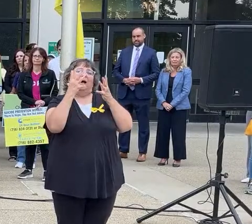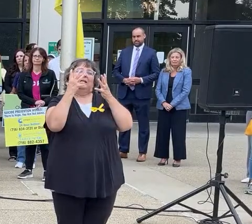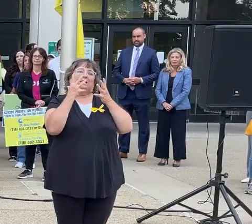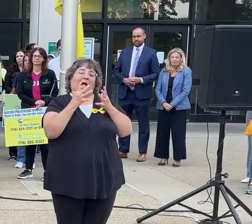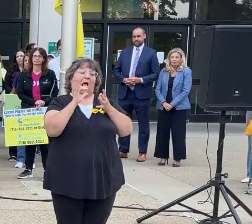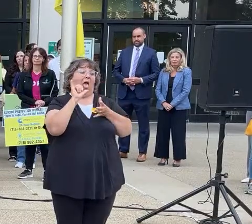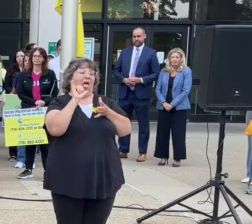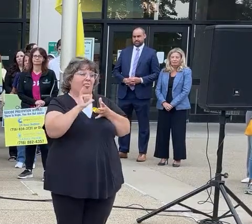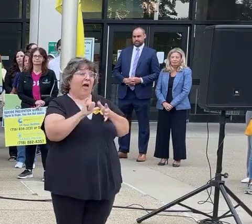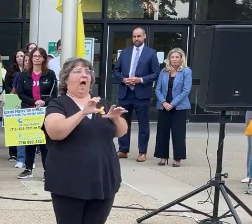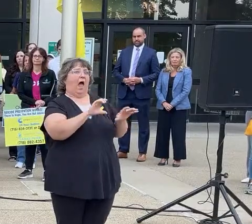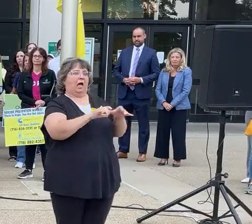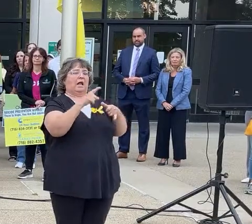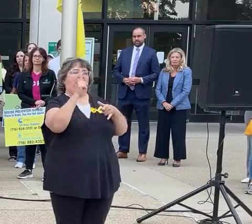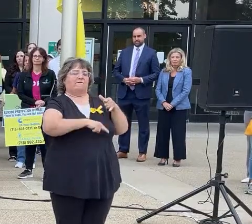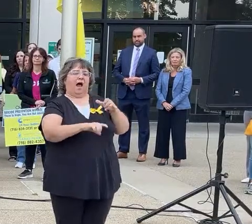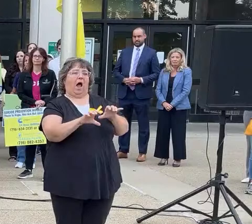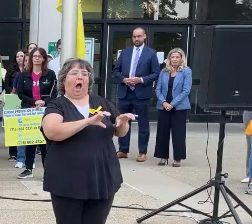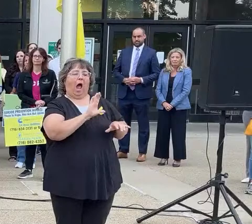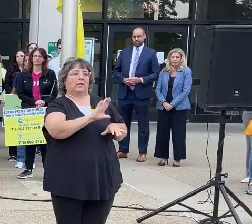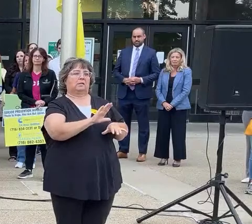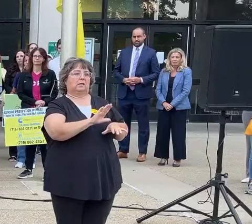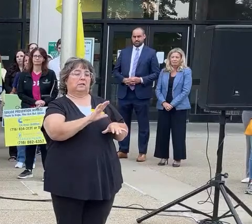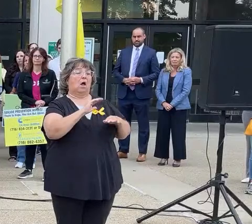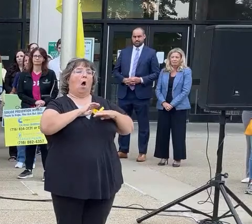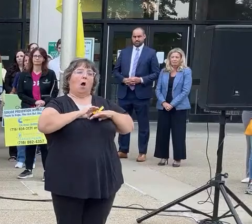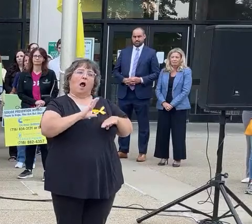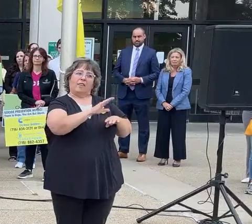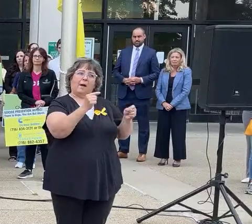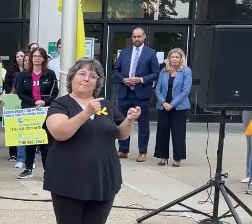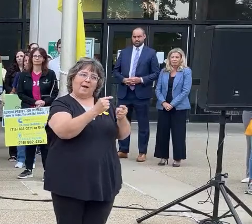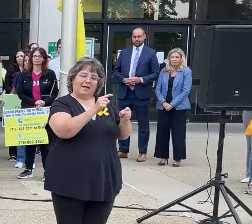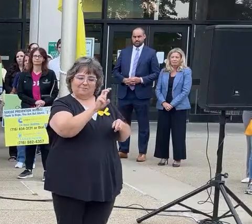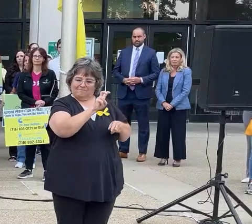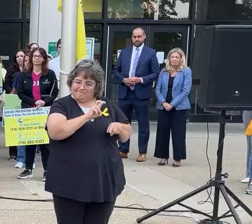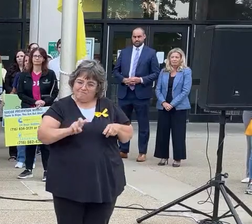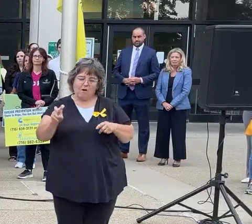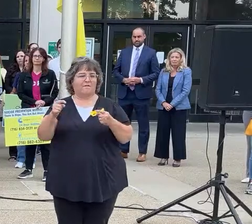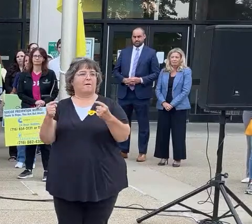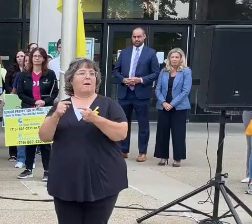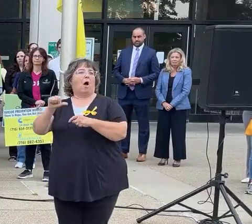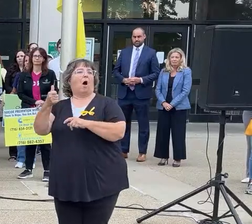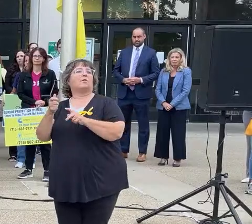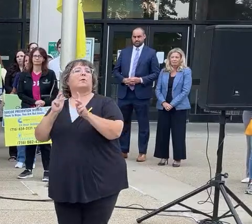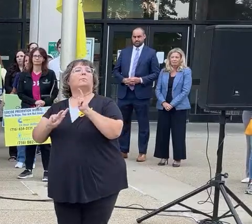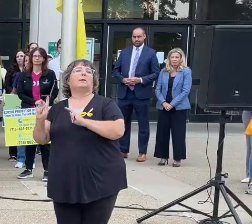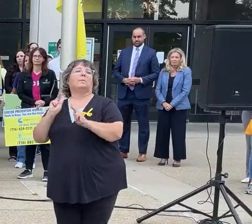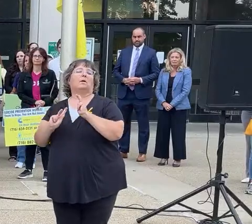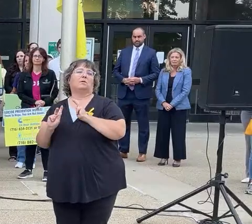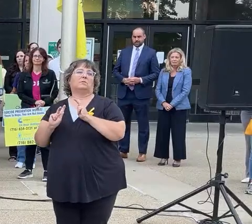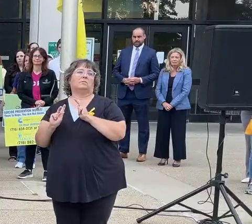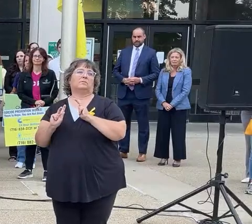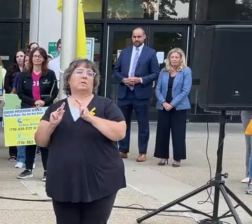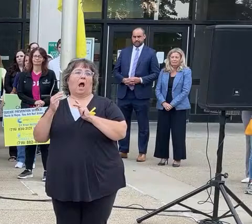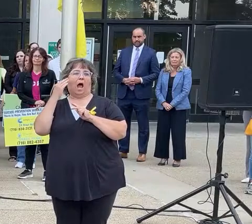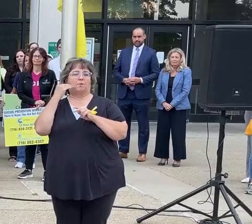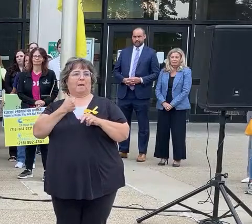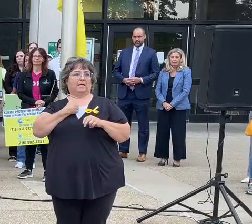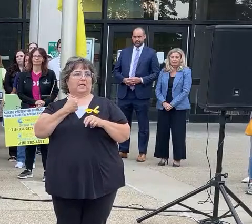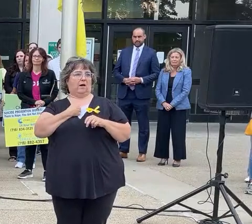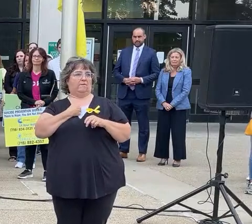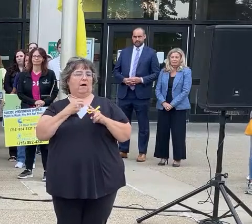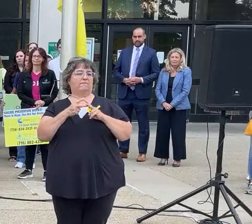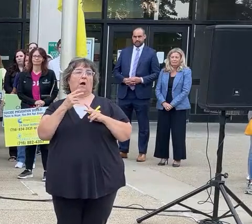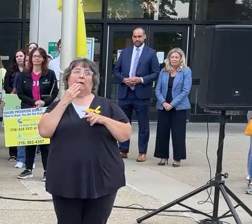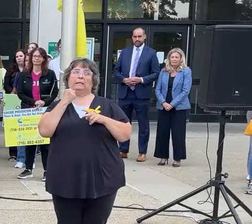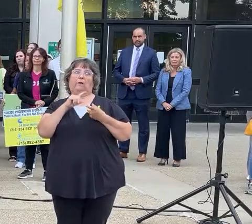the act that they take is the final act. It does alleviate their pain, but it creates pain for so many other people. I know that myself from a